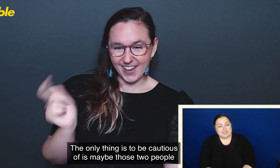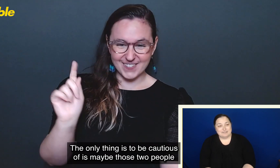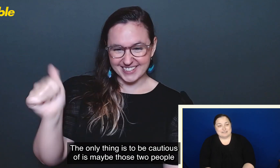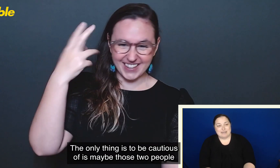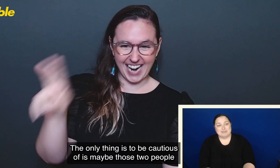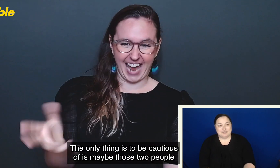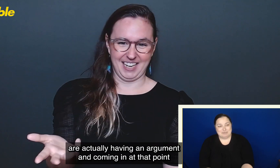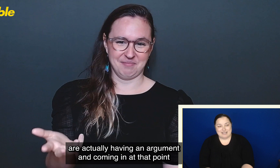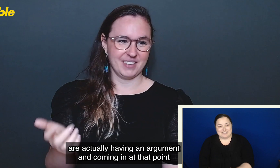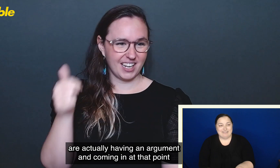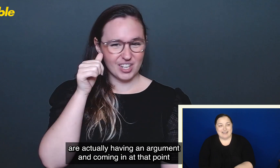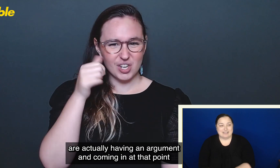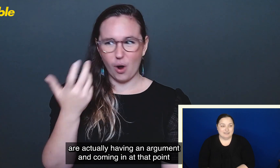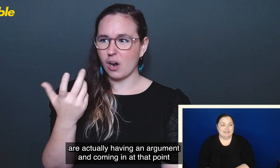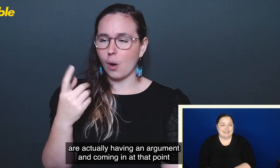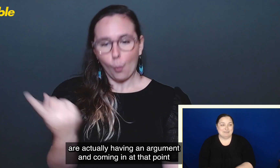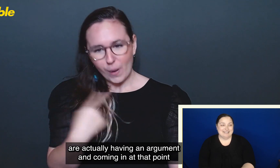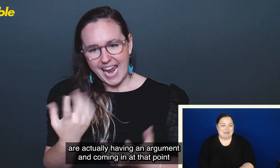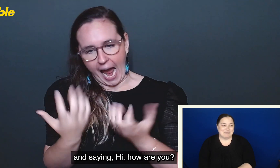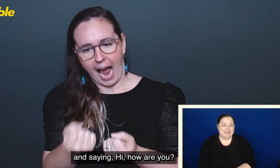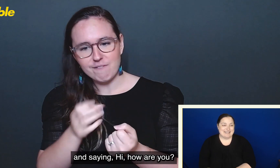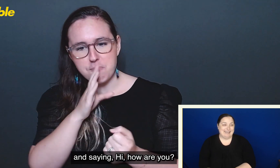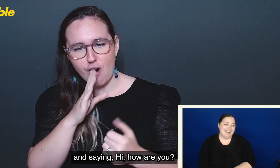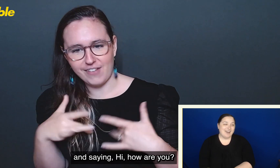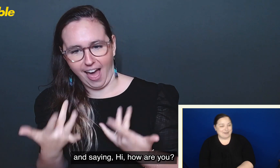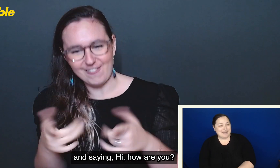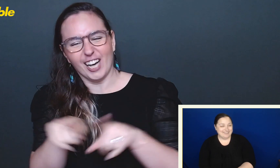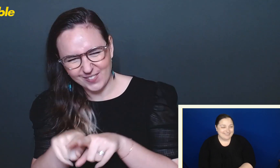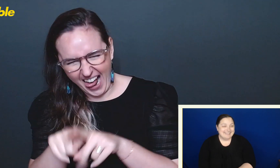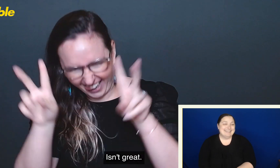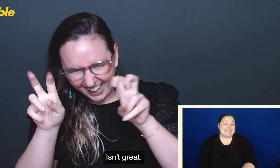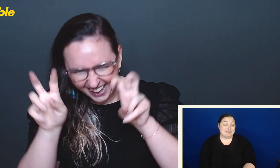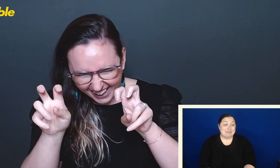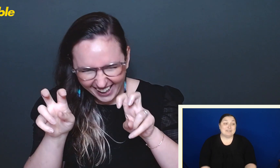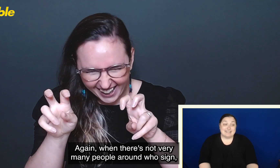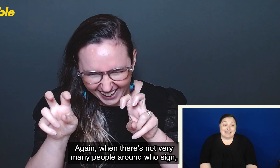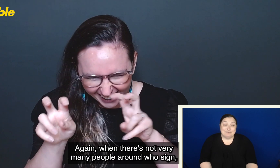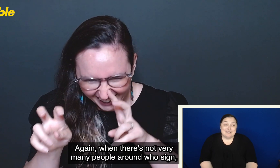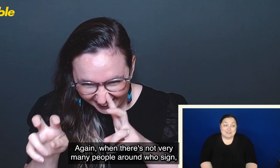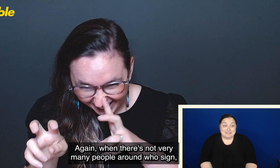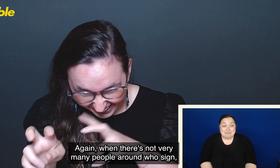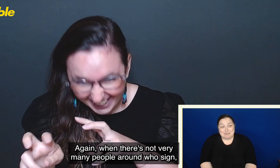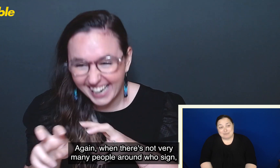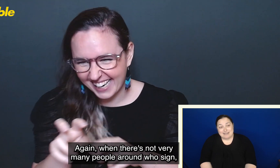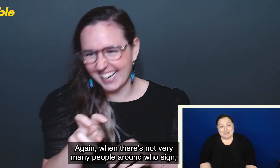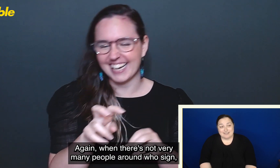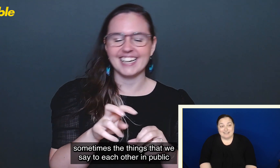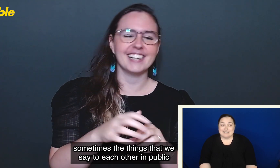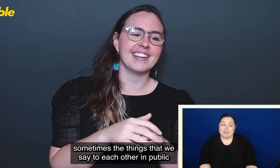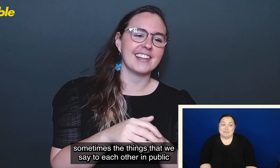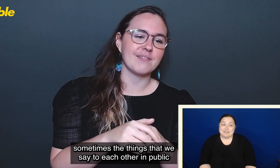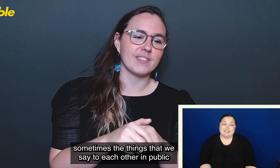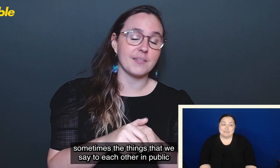cautious of is maybe those two people actually having an argument and coming in at that point saying, hi, how are you? Isn't great. Because again, when there's not very many people around who